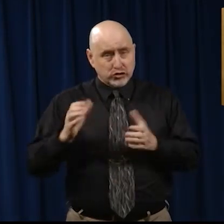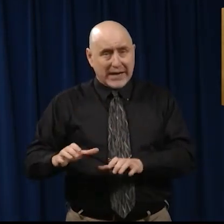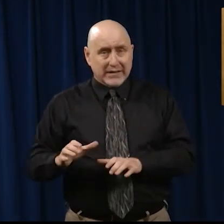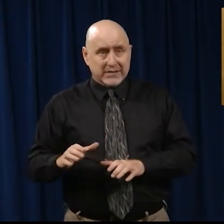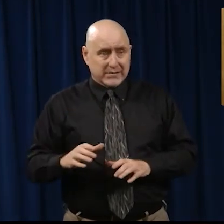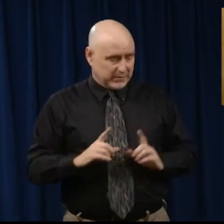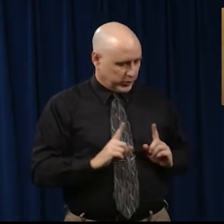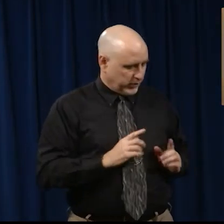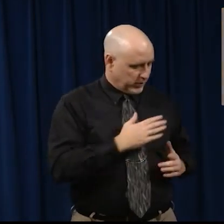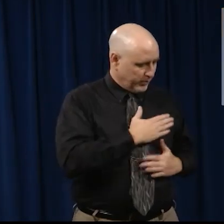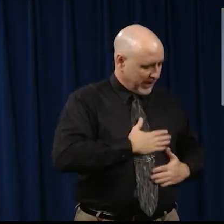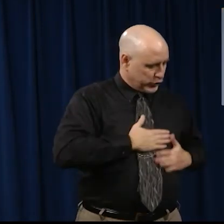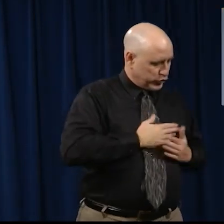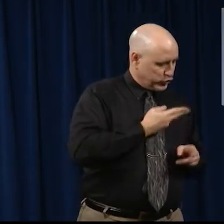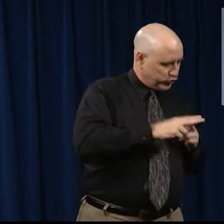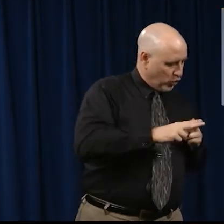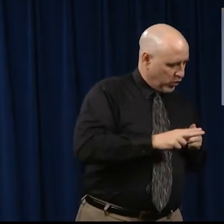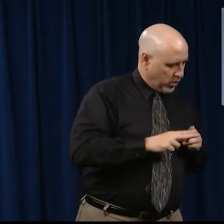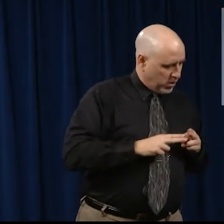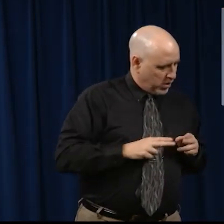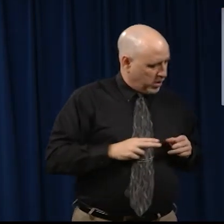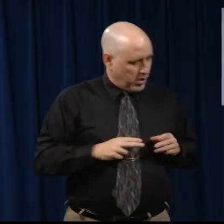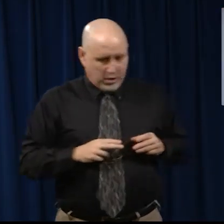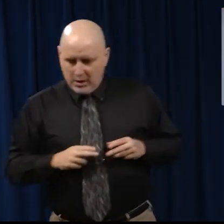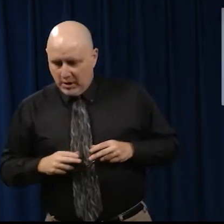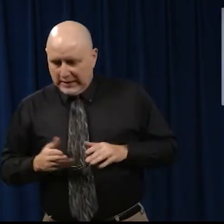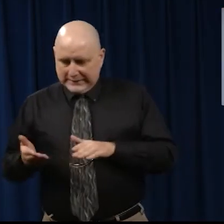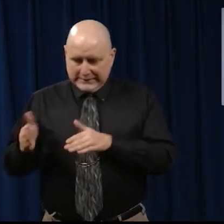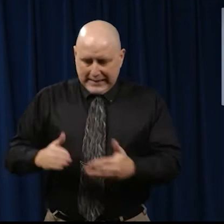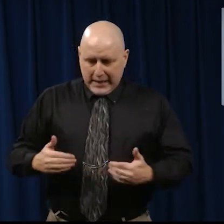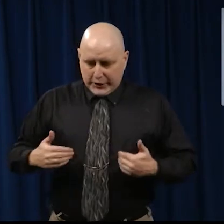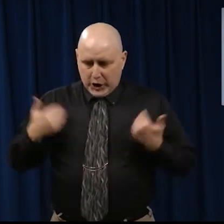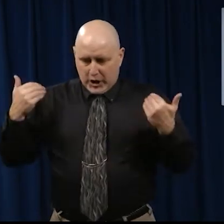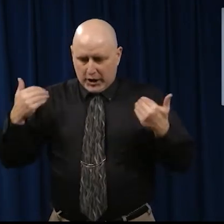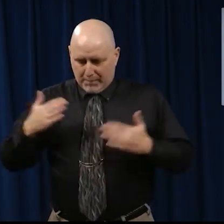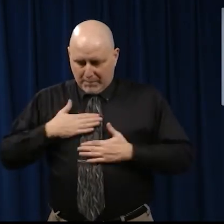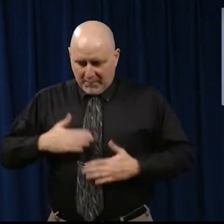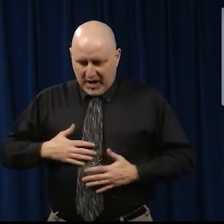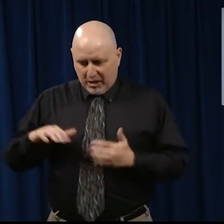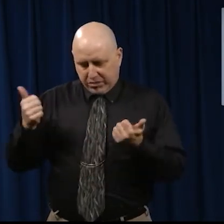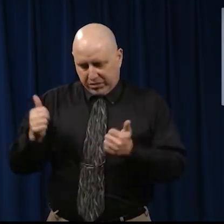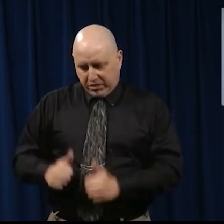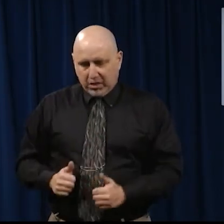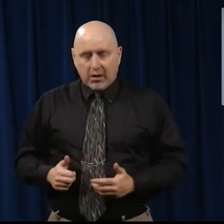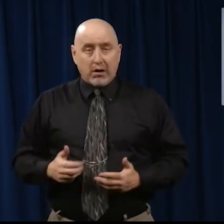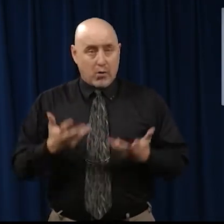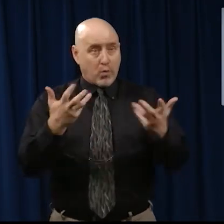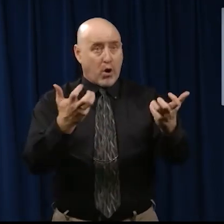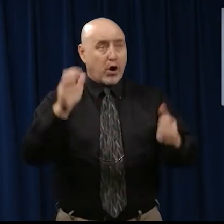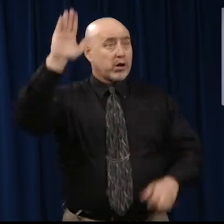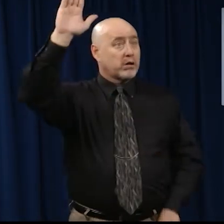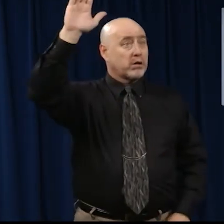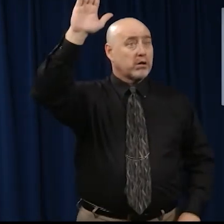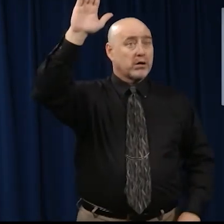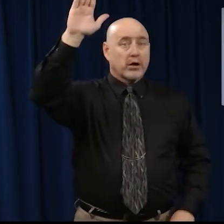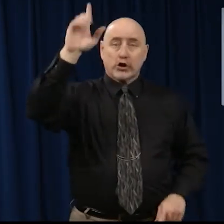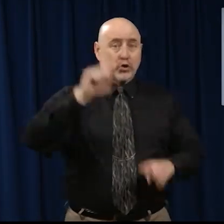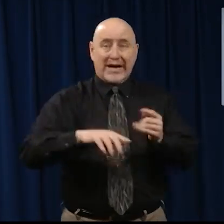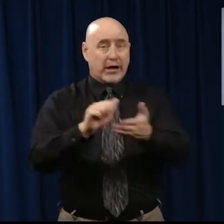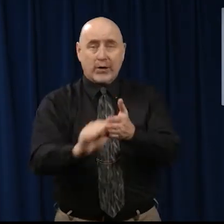chance of a very early death, and your body can't fight off any infection. Anybody want that? It's not something you can get